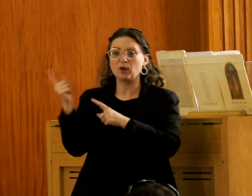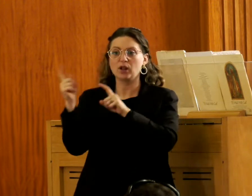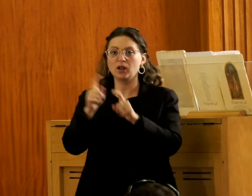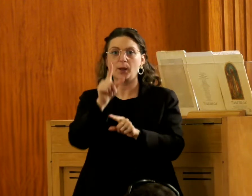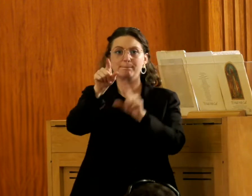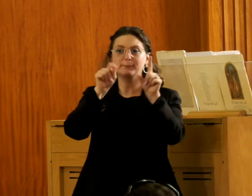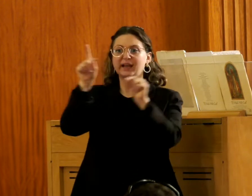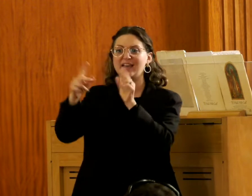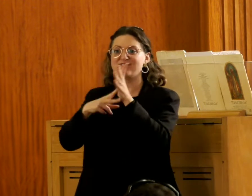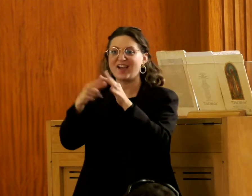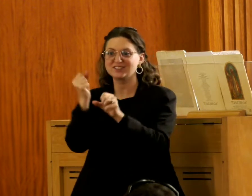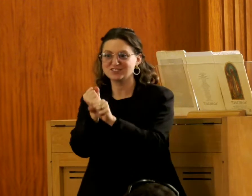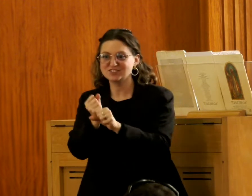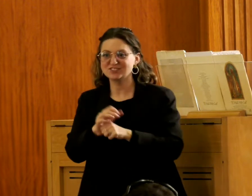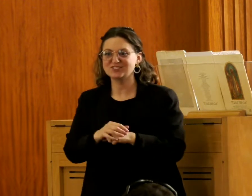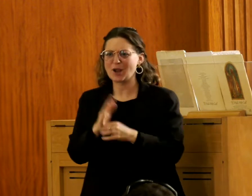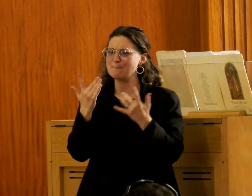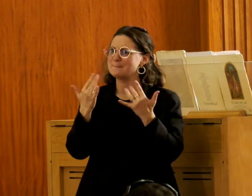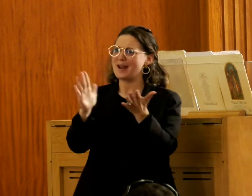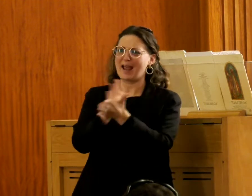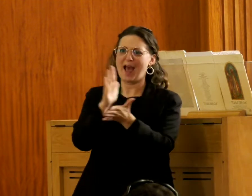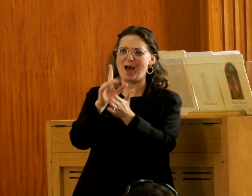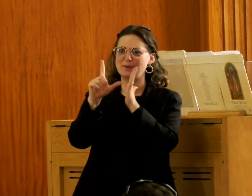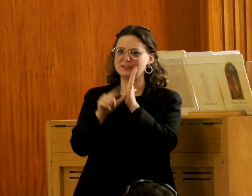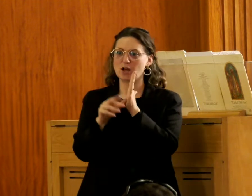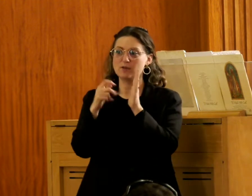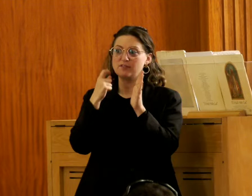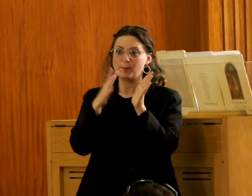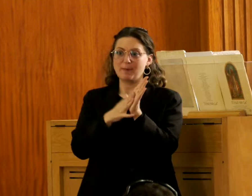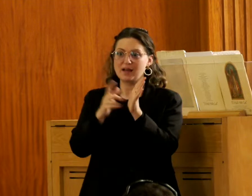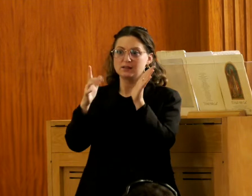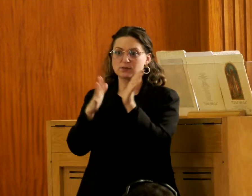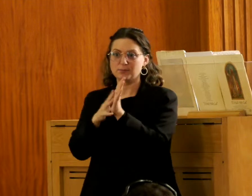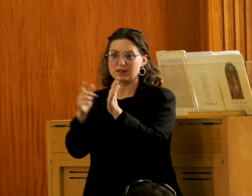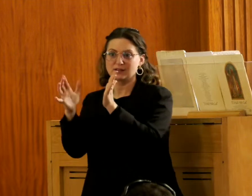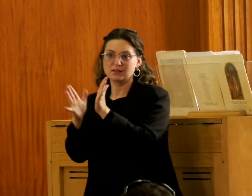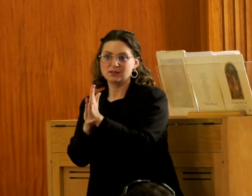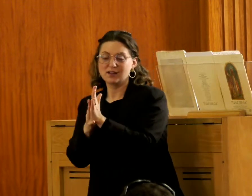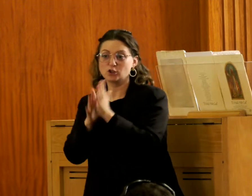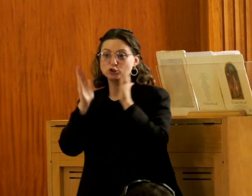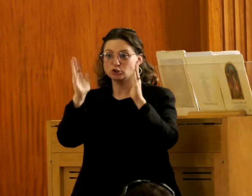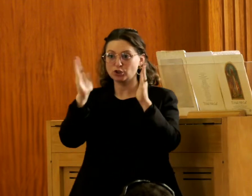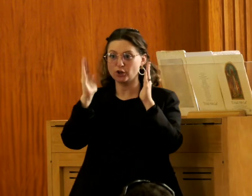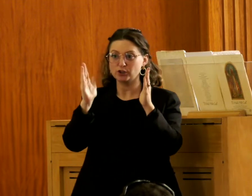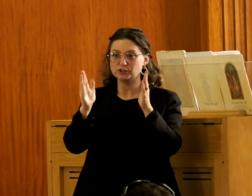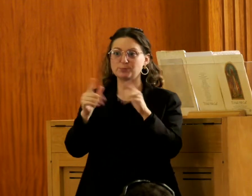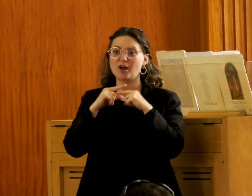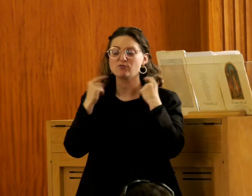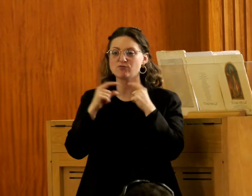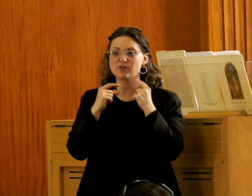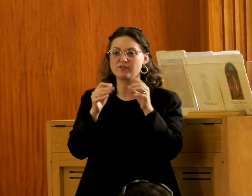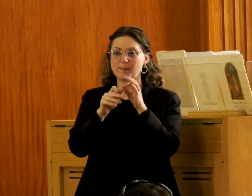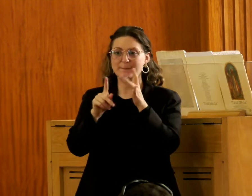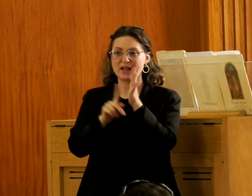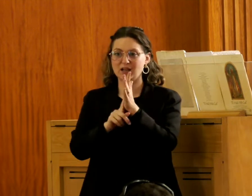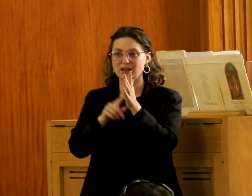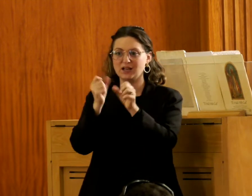were many happy times as well with monthly church services led by Reverend Bill Gillard, in which